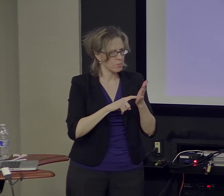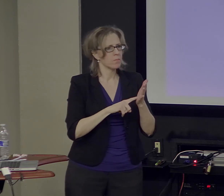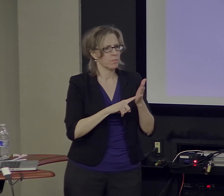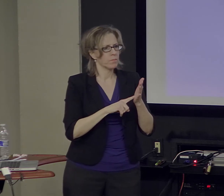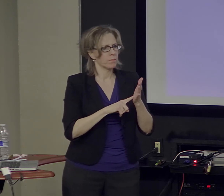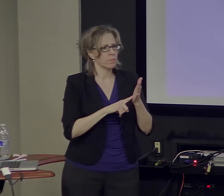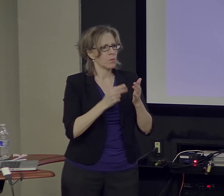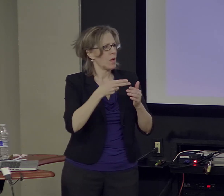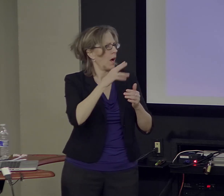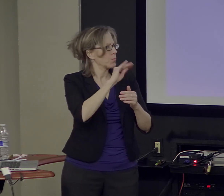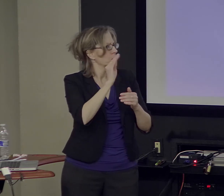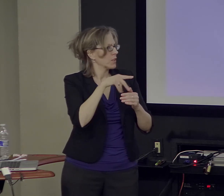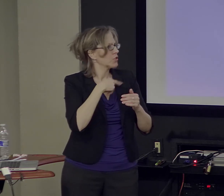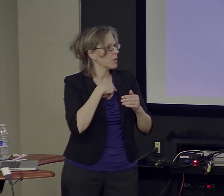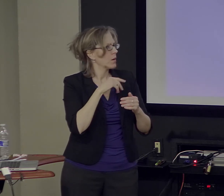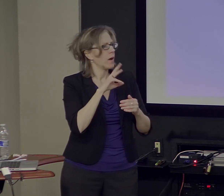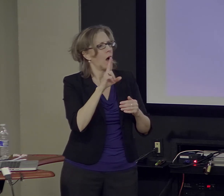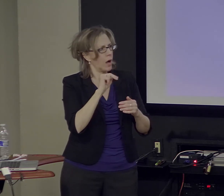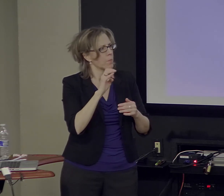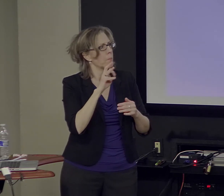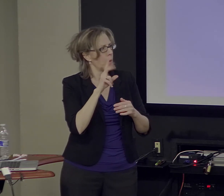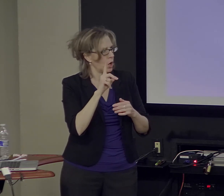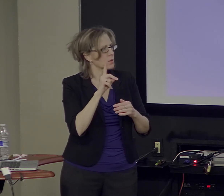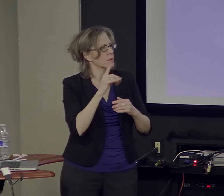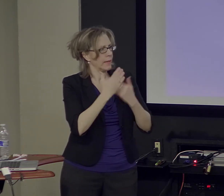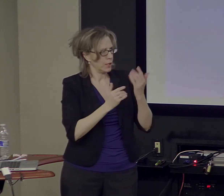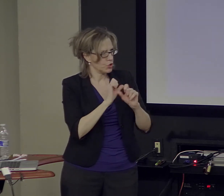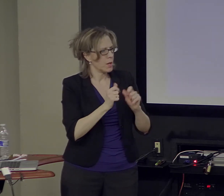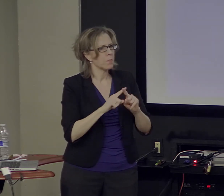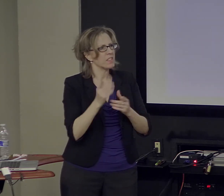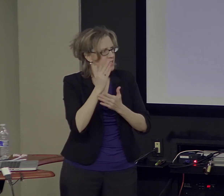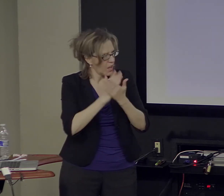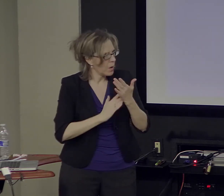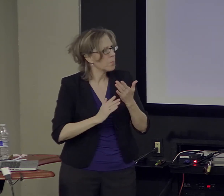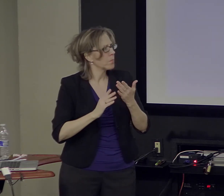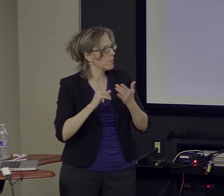the Rosenstock study, there's a high percentage of unmarked hand shapes,